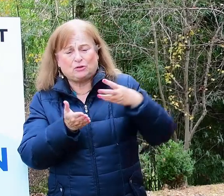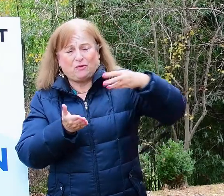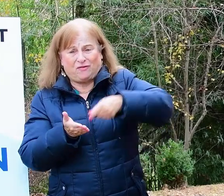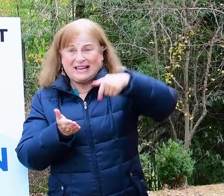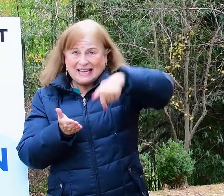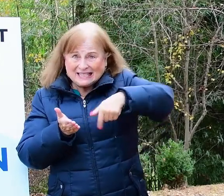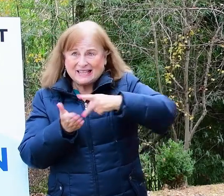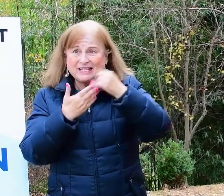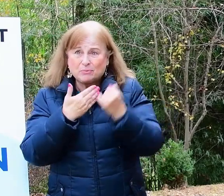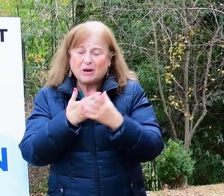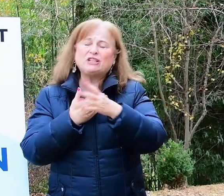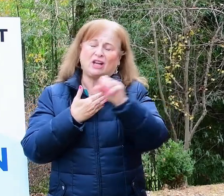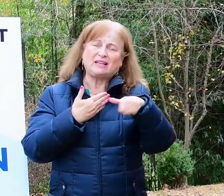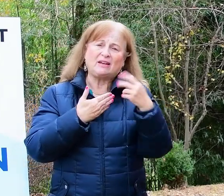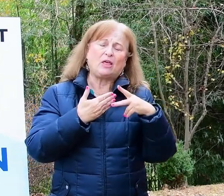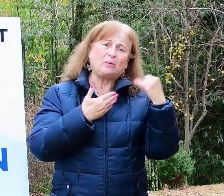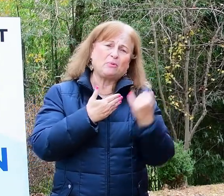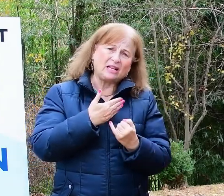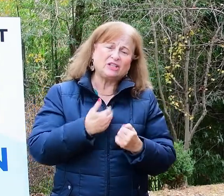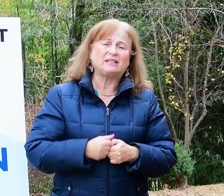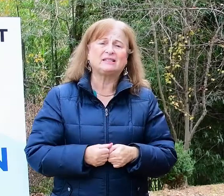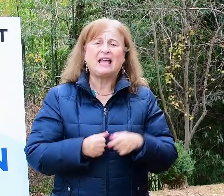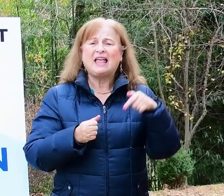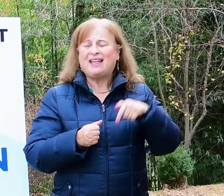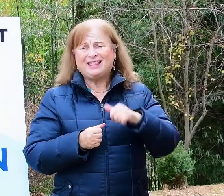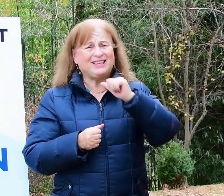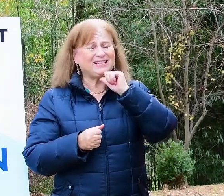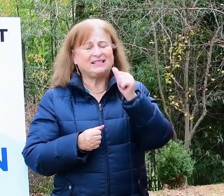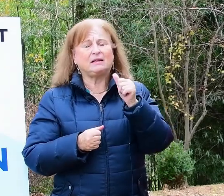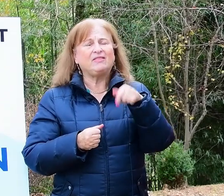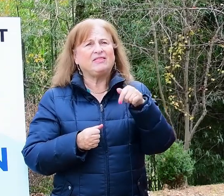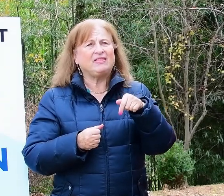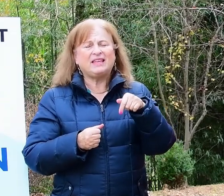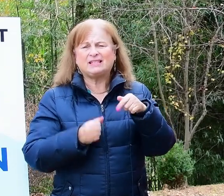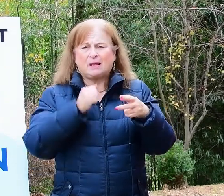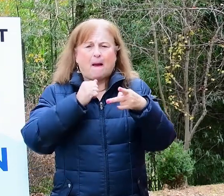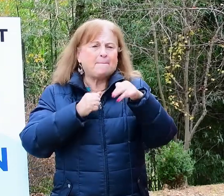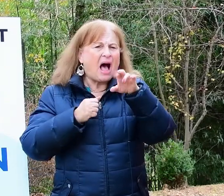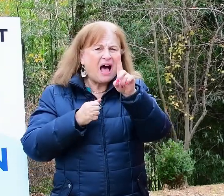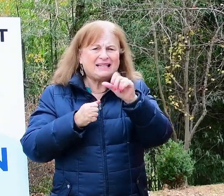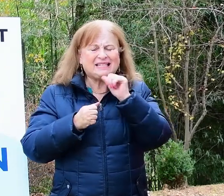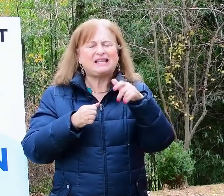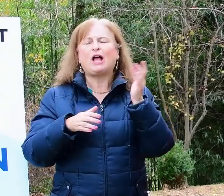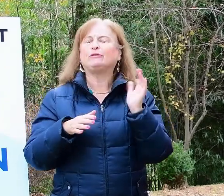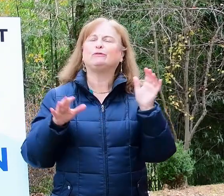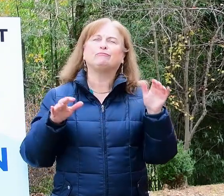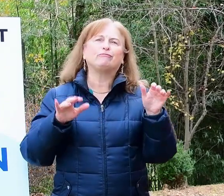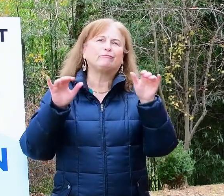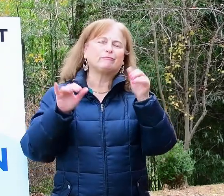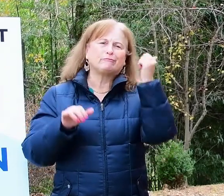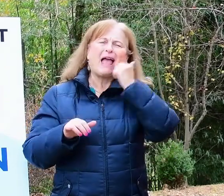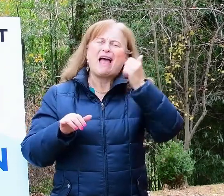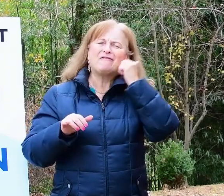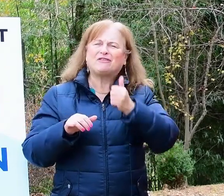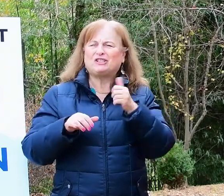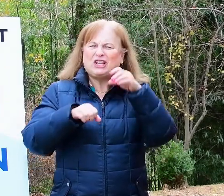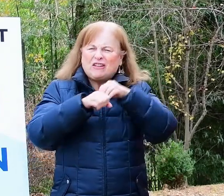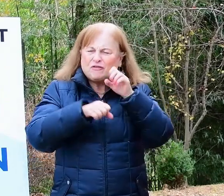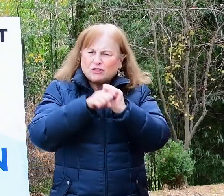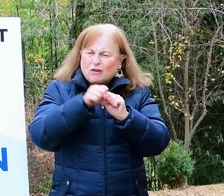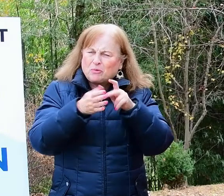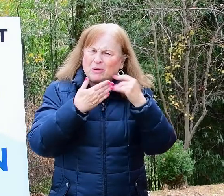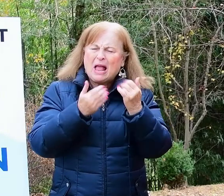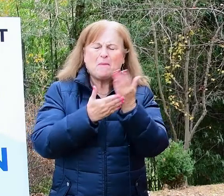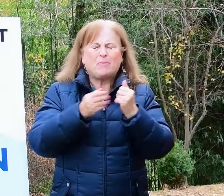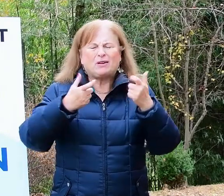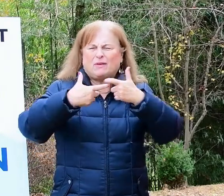this project and many of the other ones. This retention pond is not your average infrastructure project. It's part